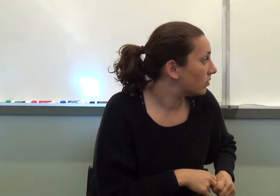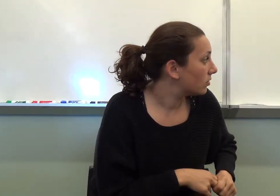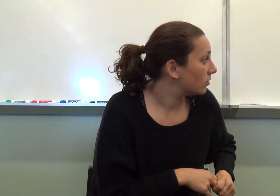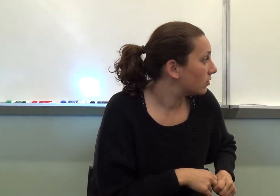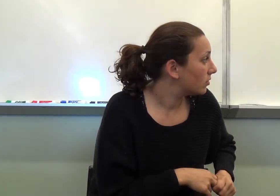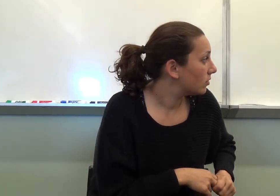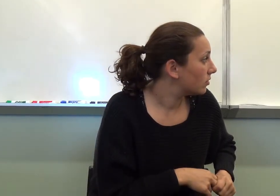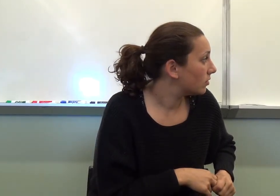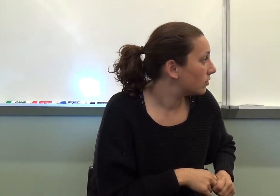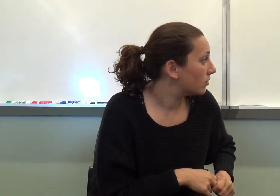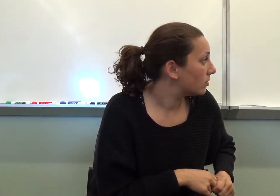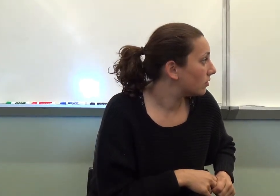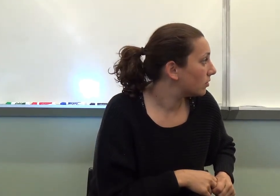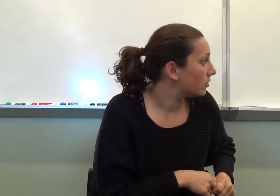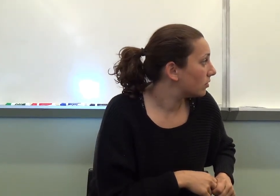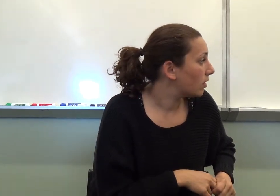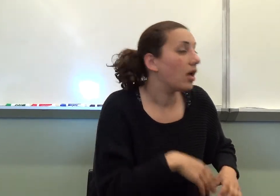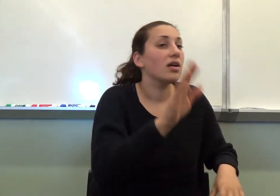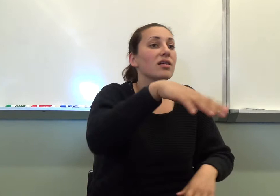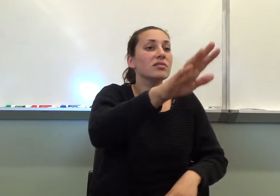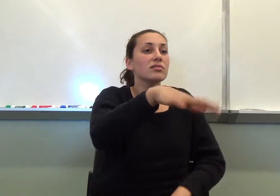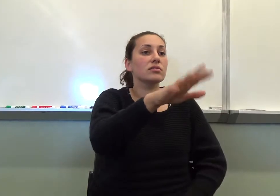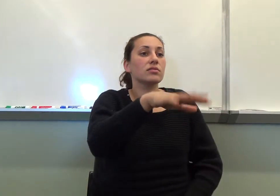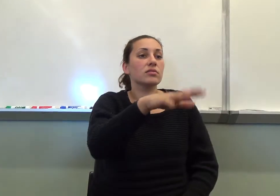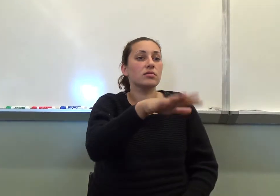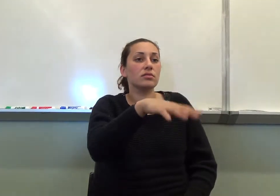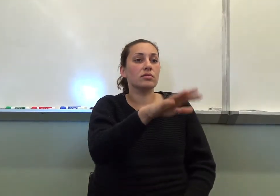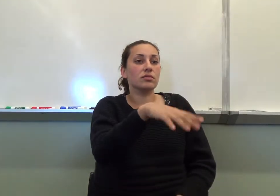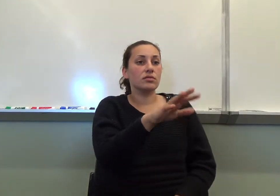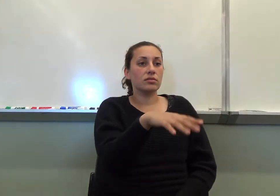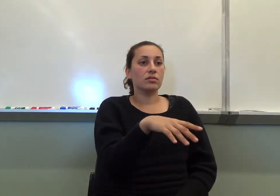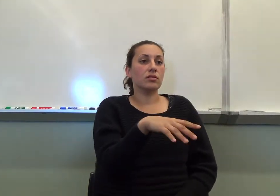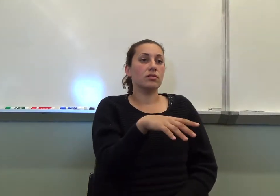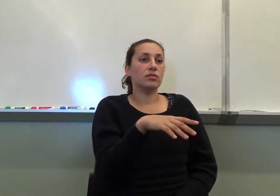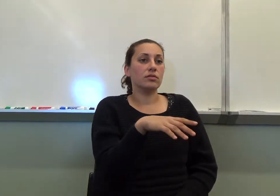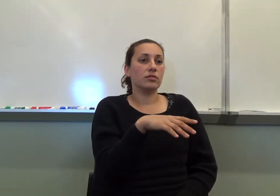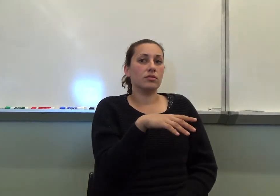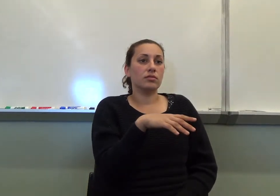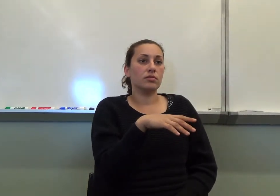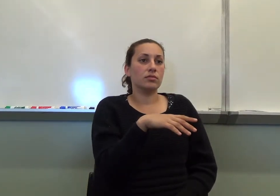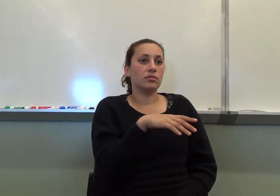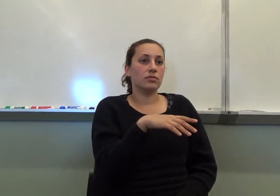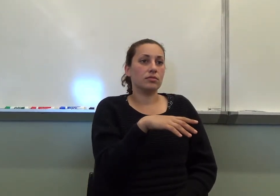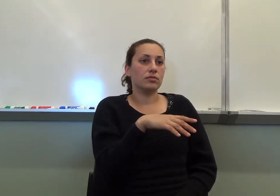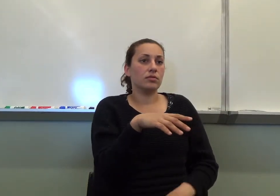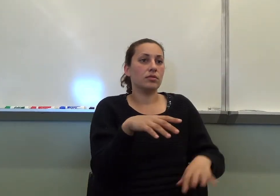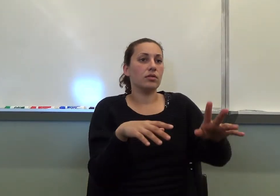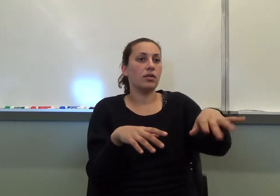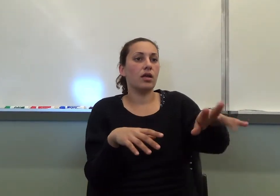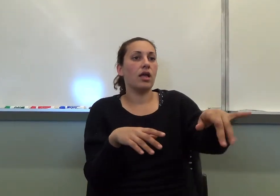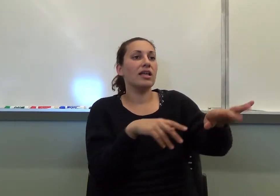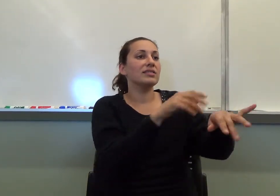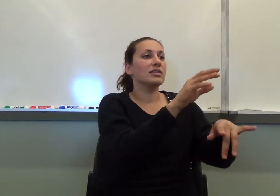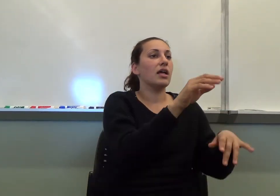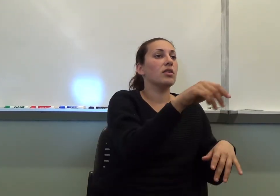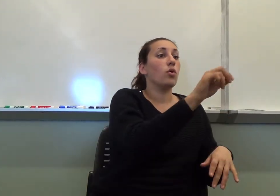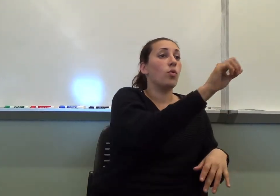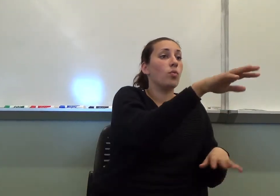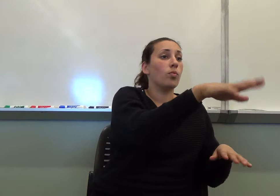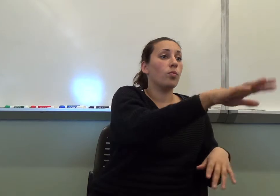there. This one they call B, this one they call A, but they give you this outside one,